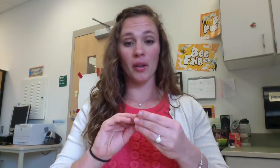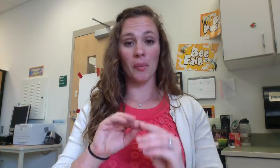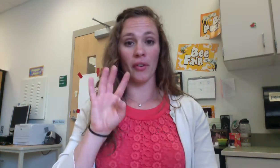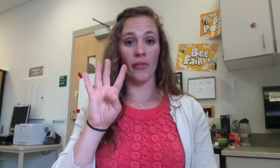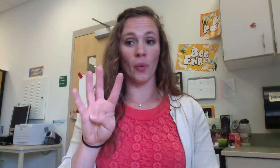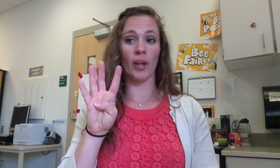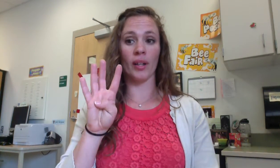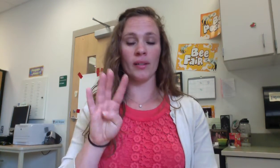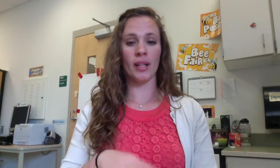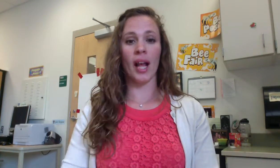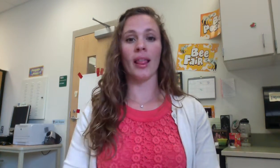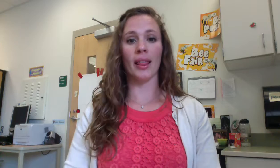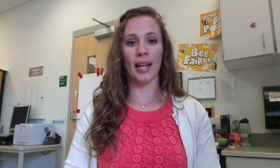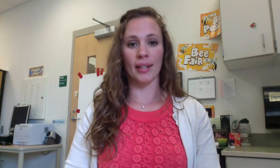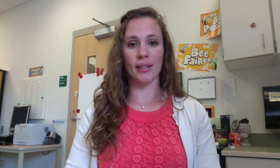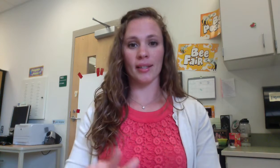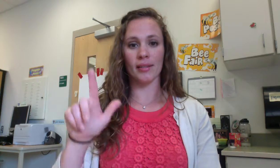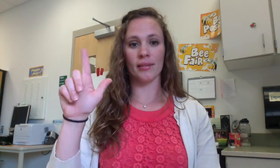Number four, land.